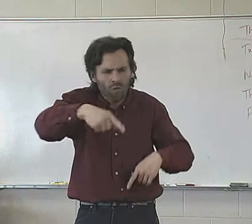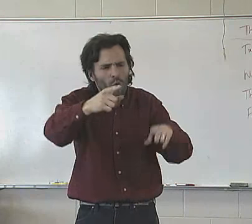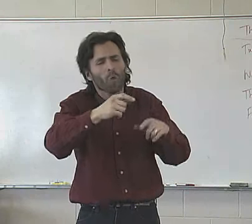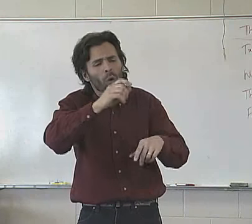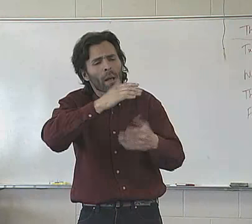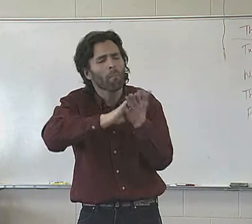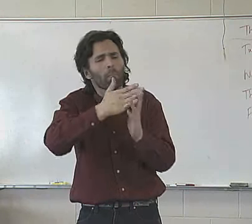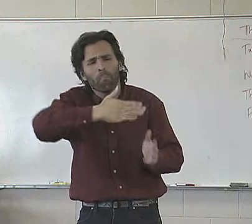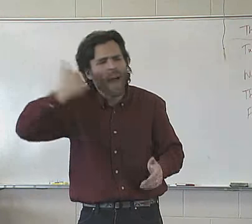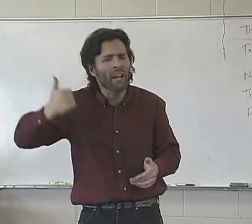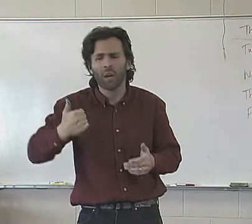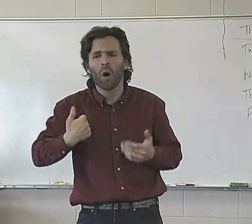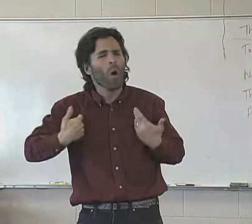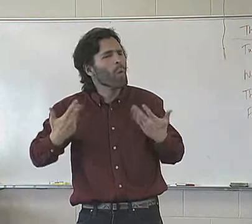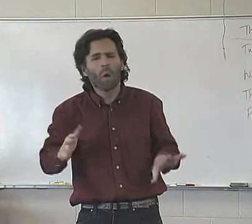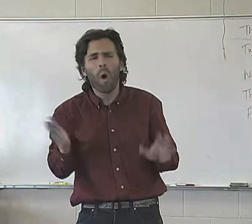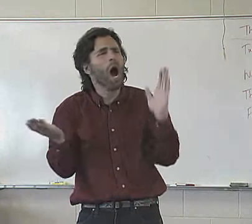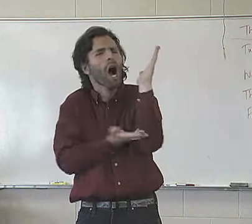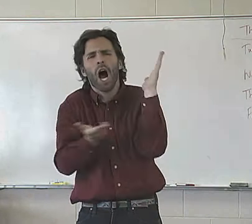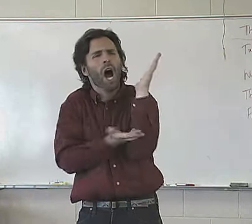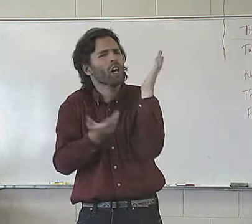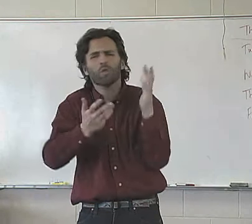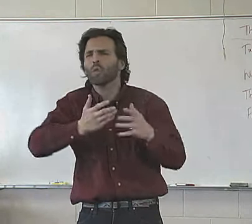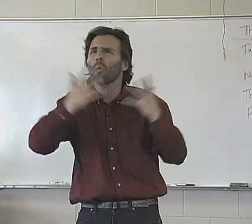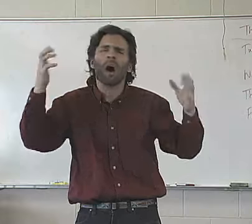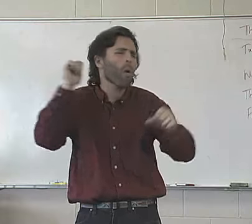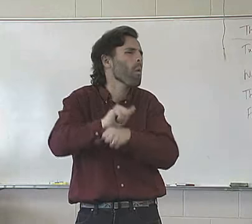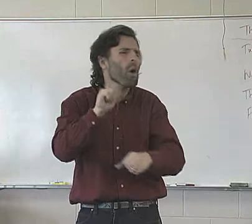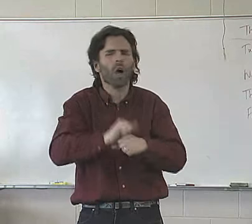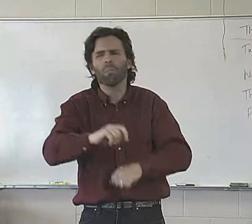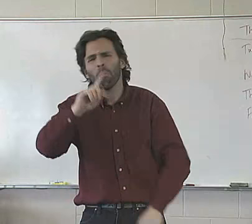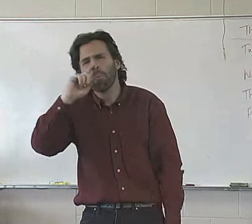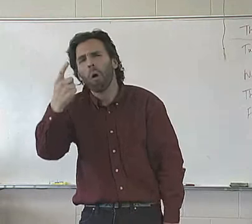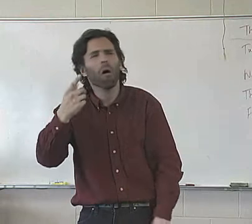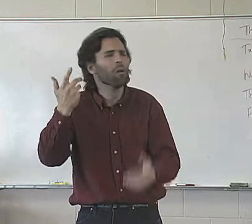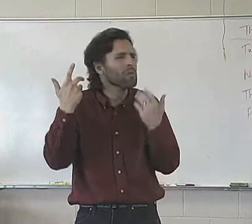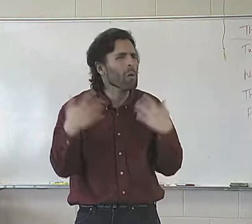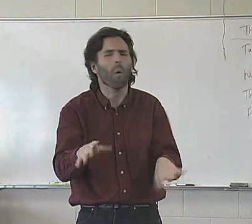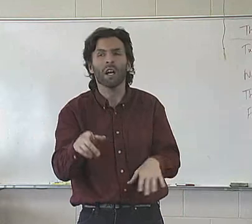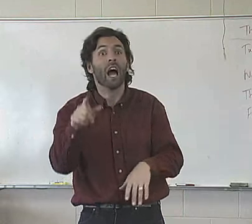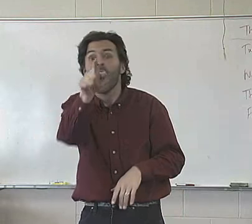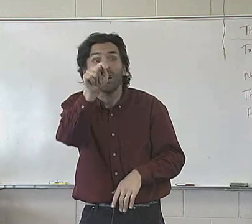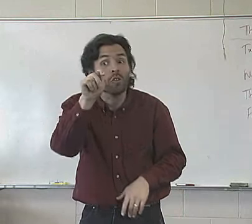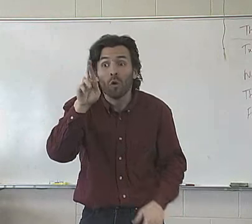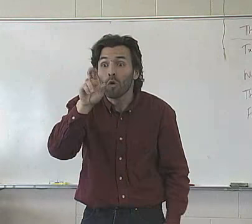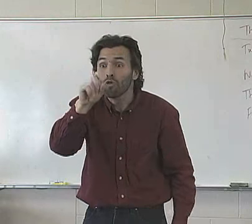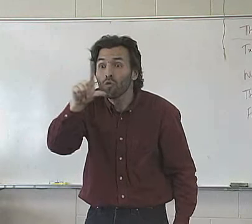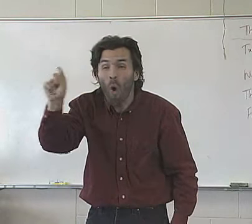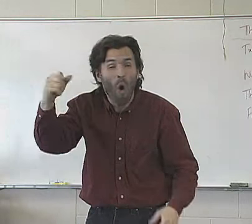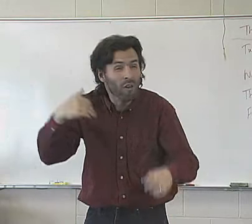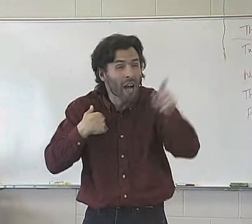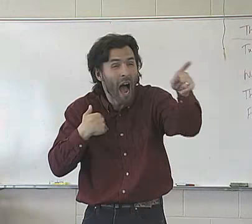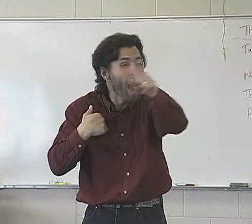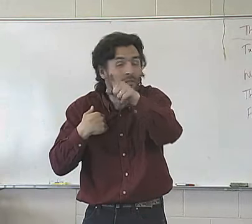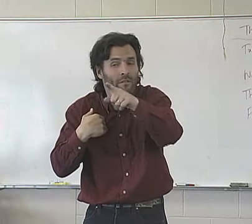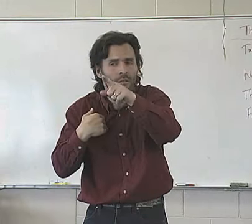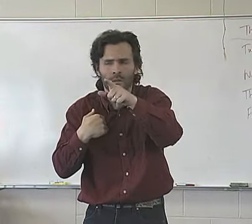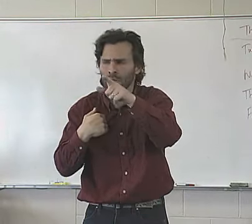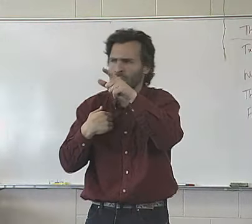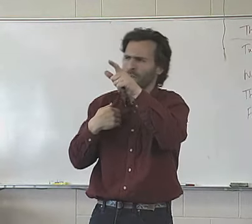no time. We don't want to chop down trees. It's too much work. It's boring. And besides, there's trolls out there. Father couldn't believe